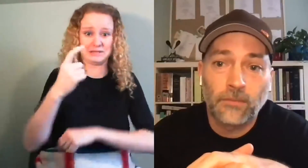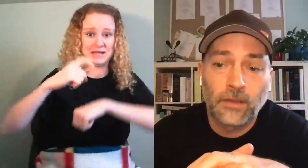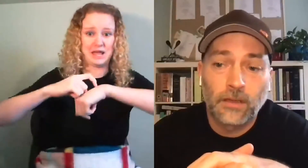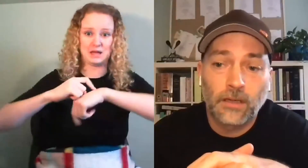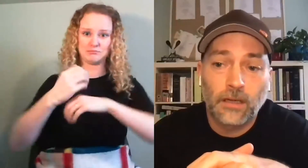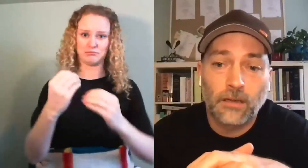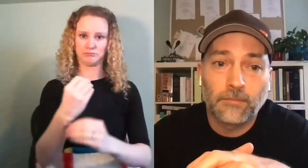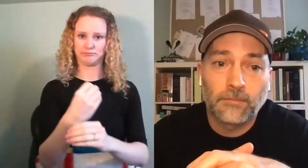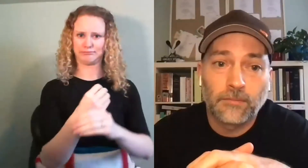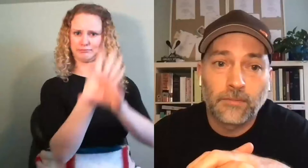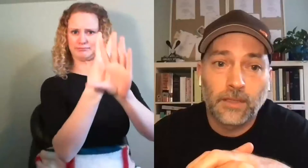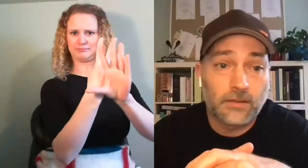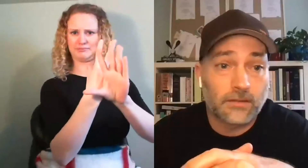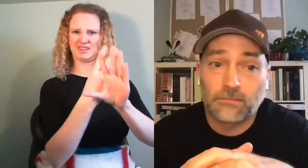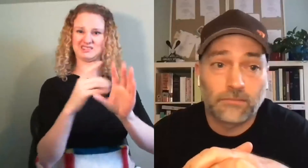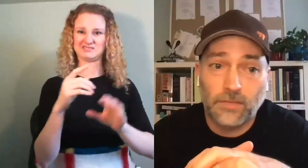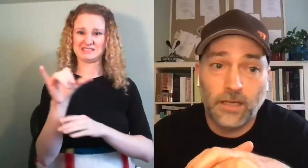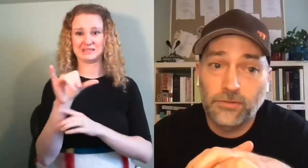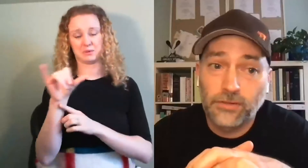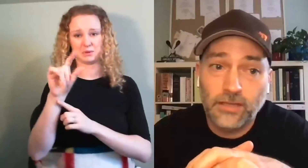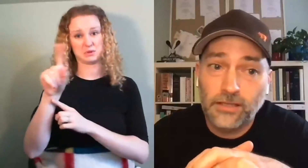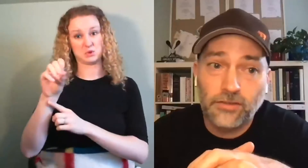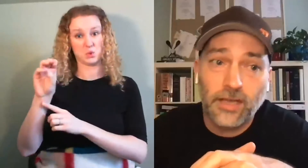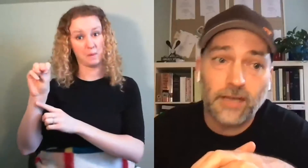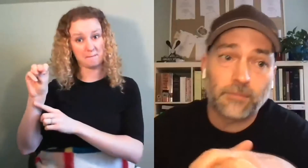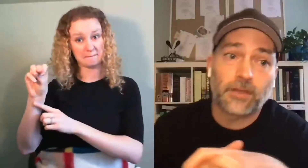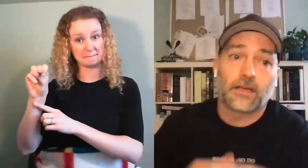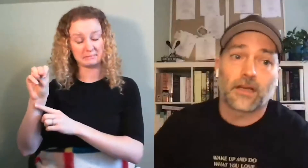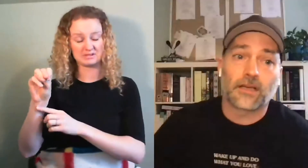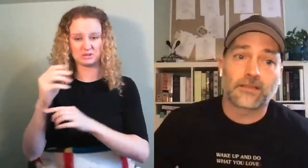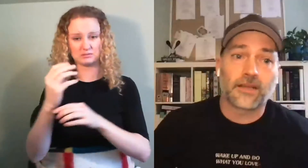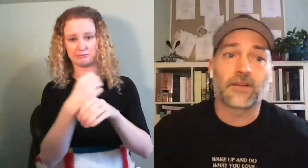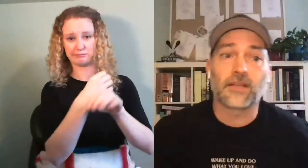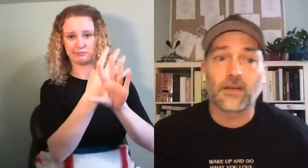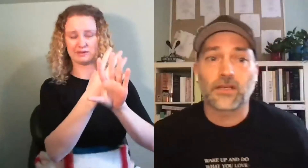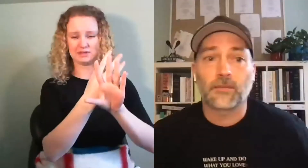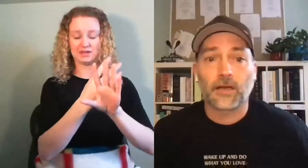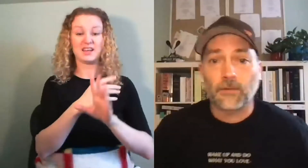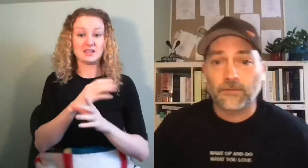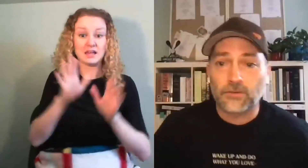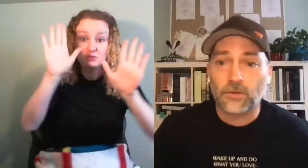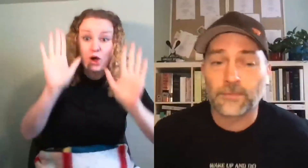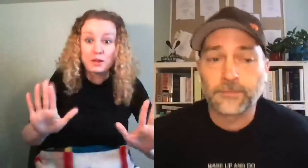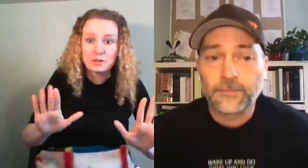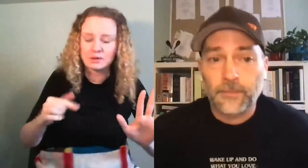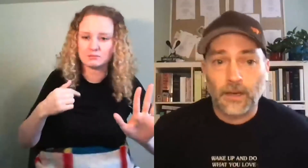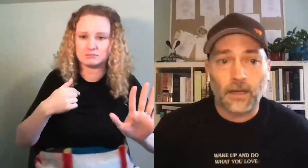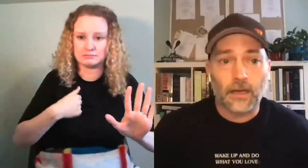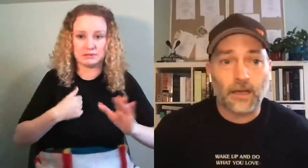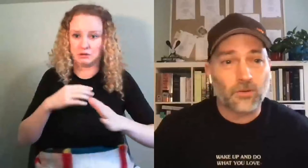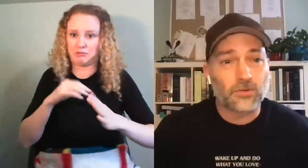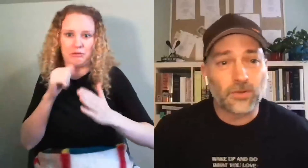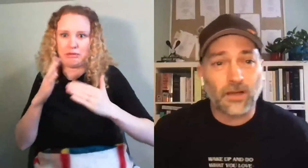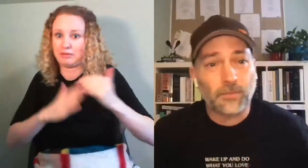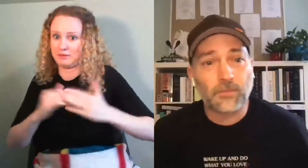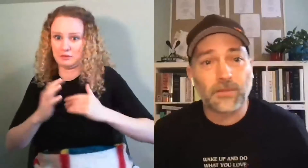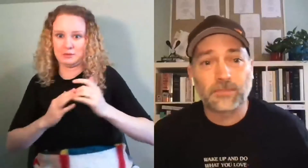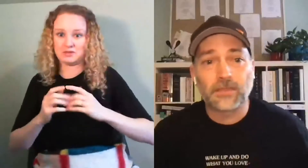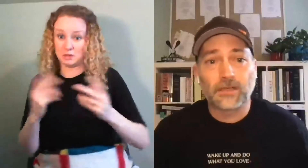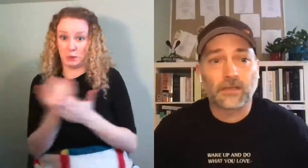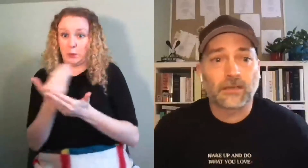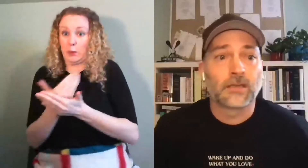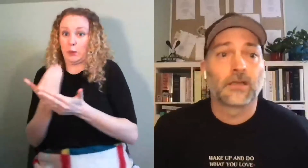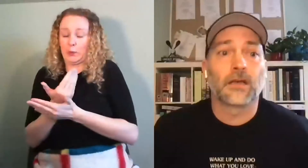platform. It's interesting, it's great, but it's definitely outside of my comfort zone. I don't do a lot of